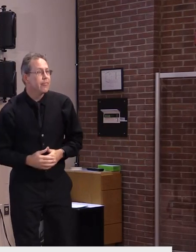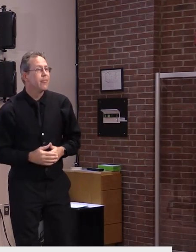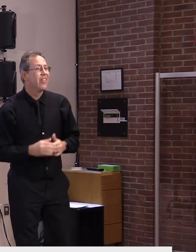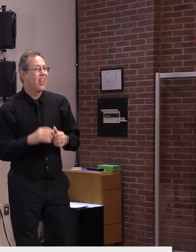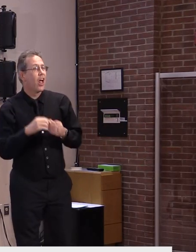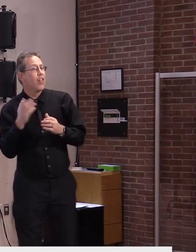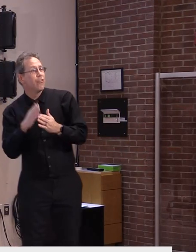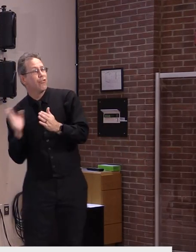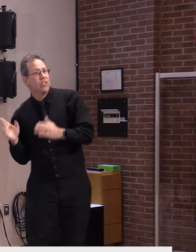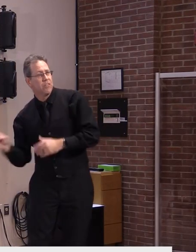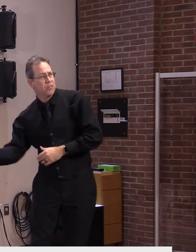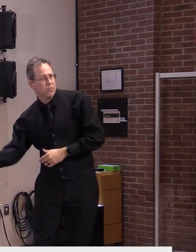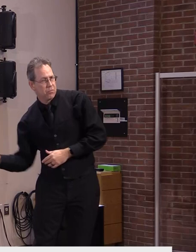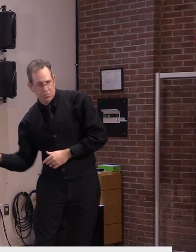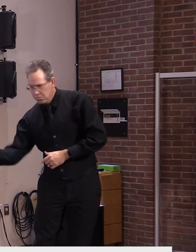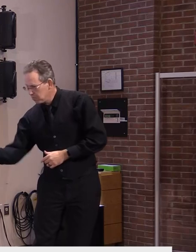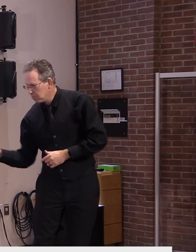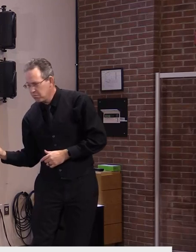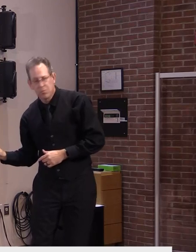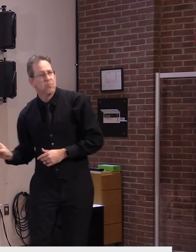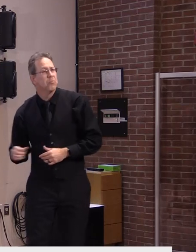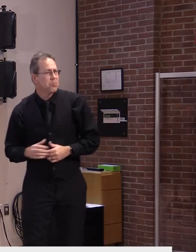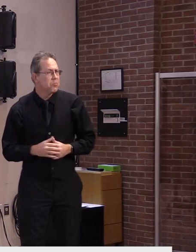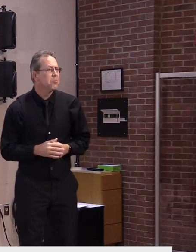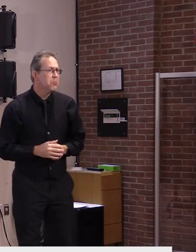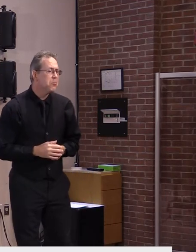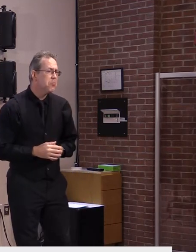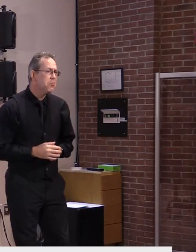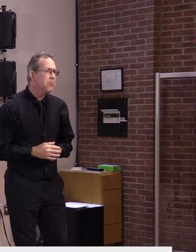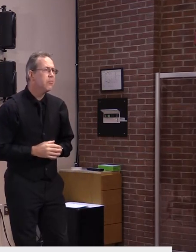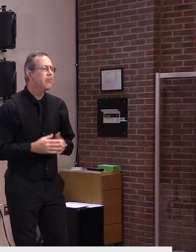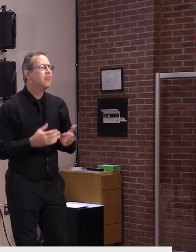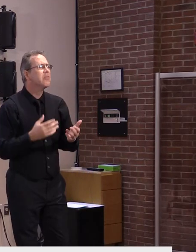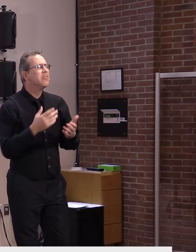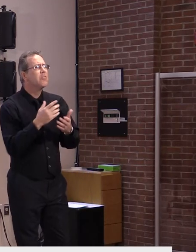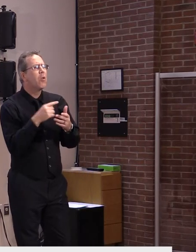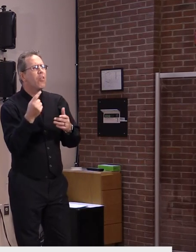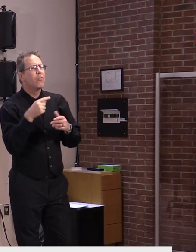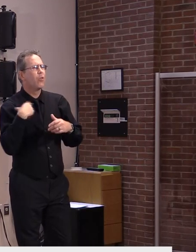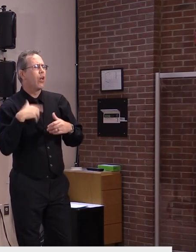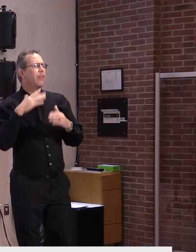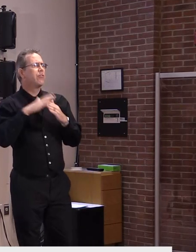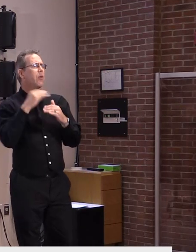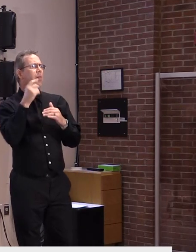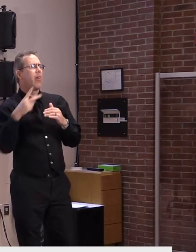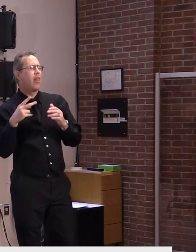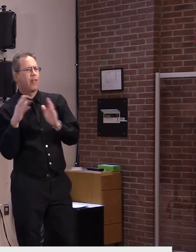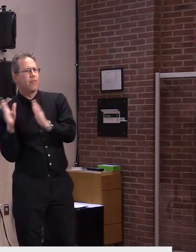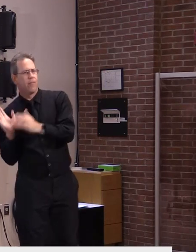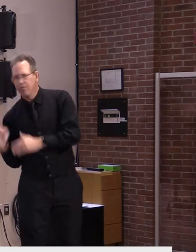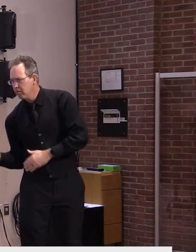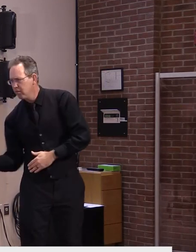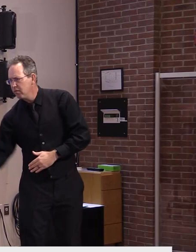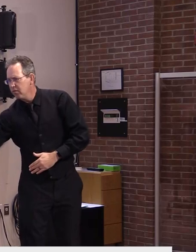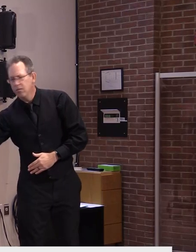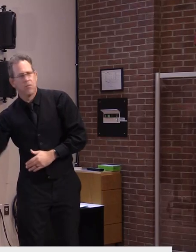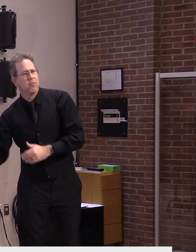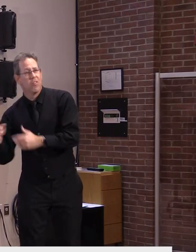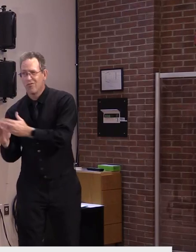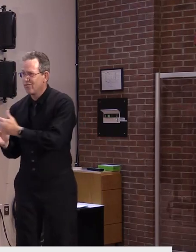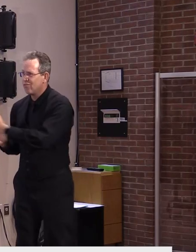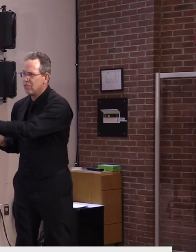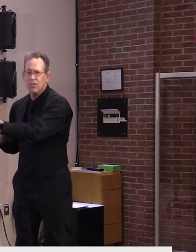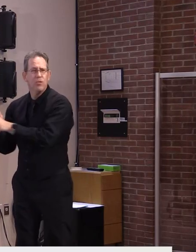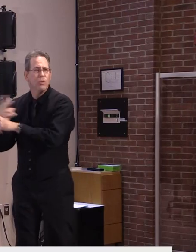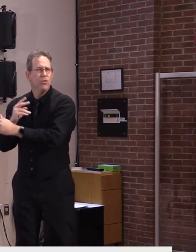in that sort of top performing half of states, but you can see there that we are at 19.